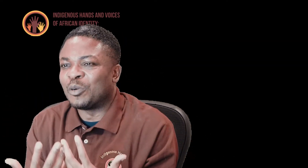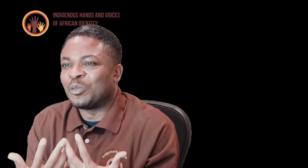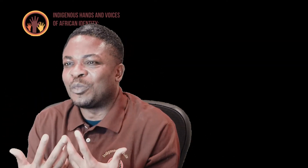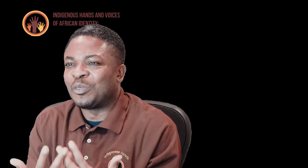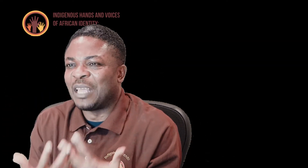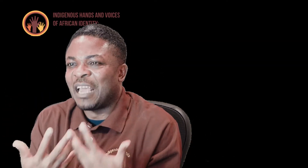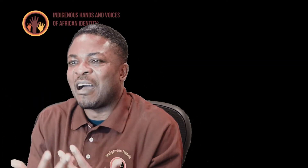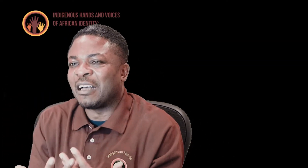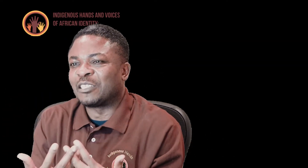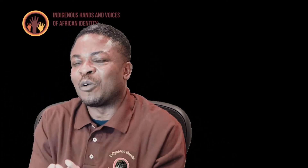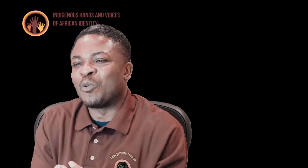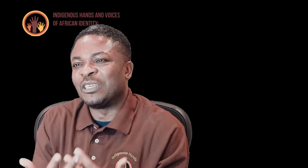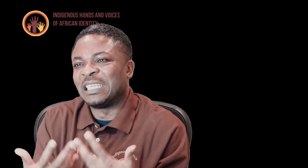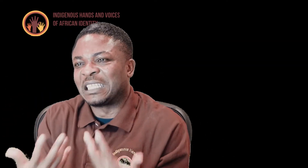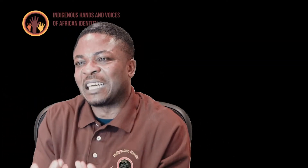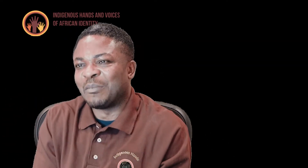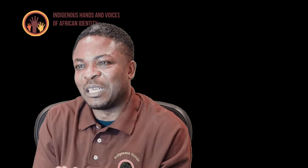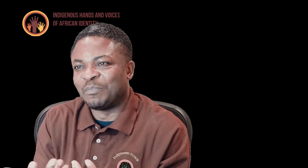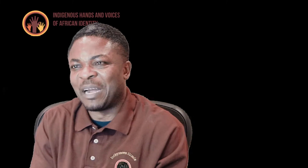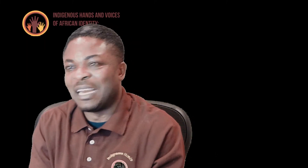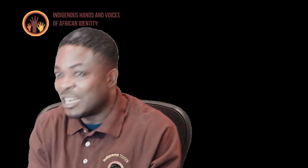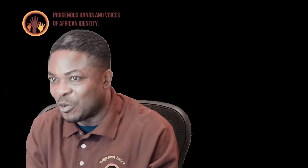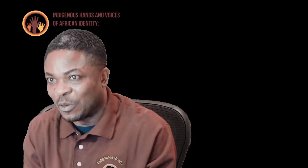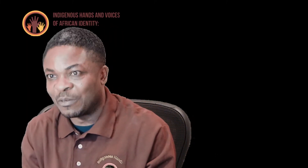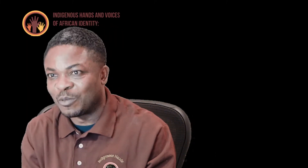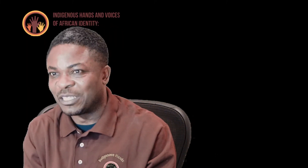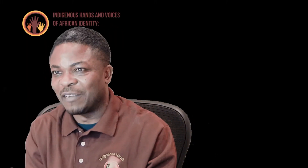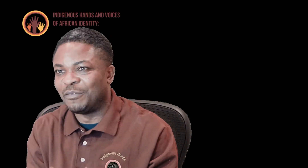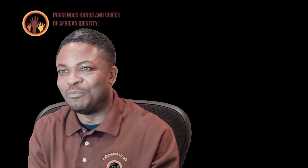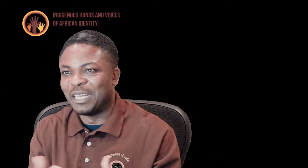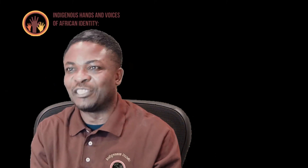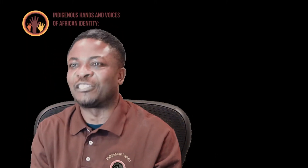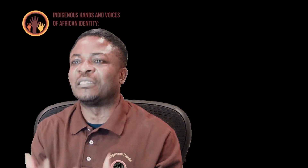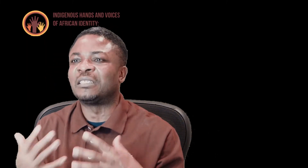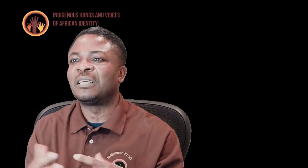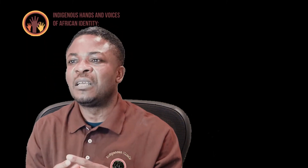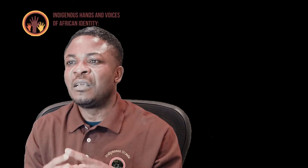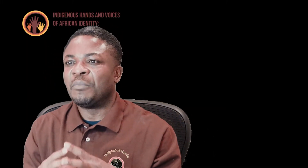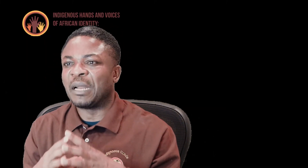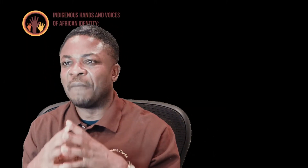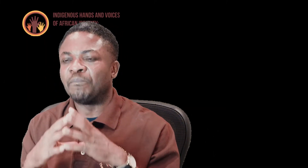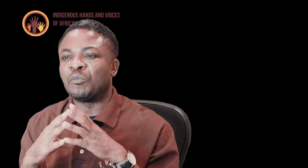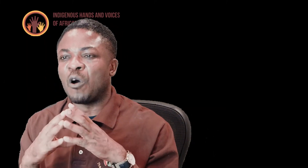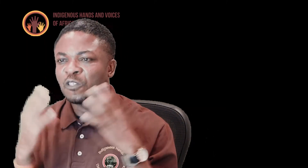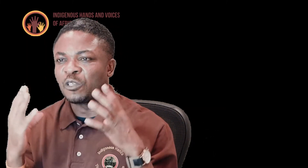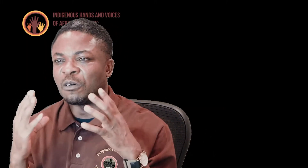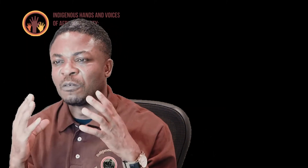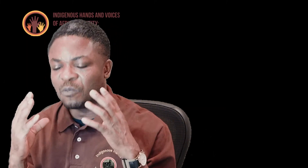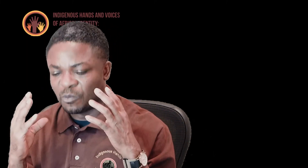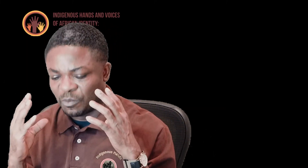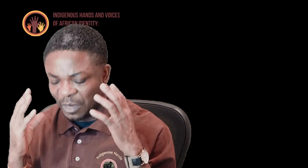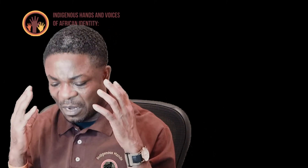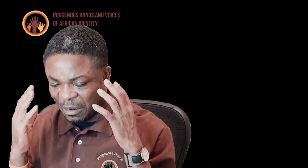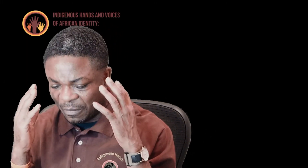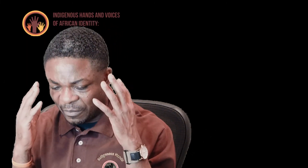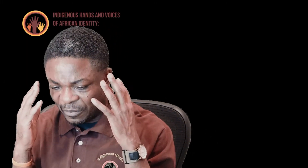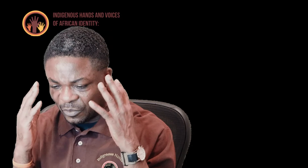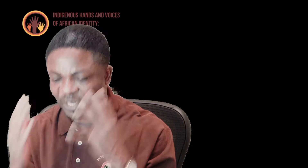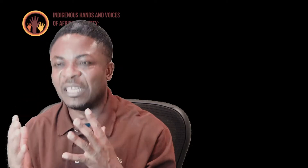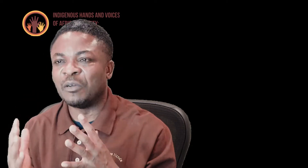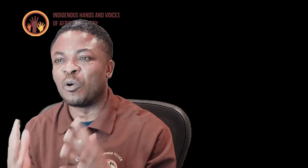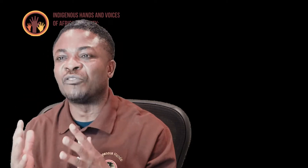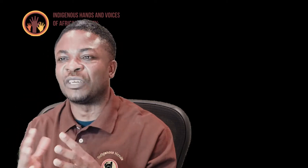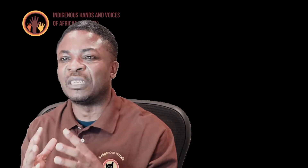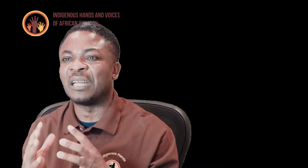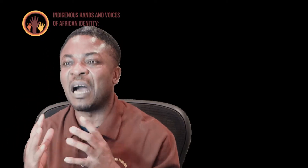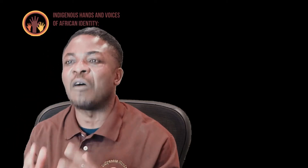so they are somewhat described as bilingual, which I've mentioned, but I'm also